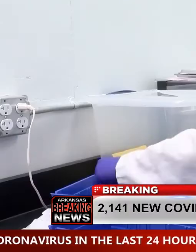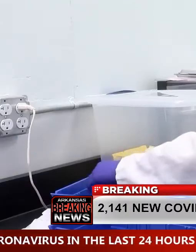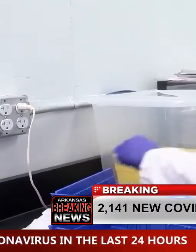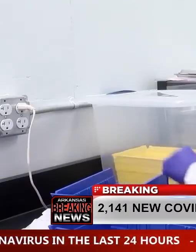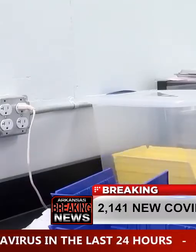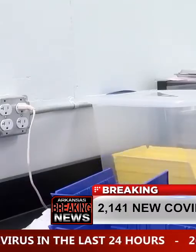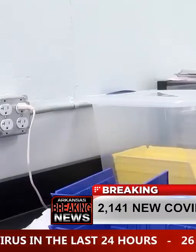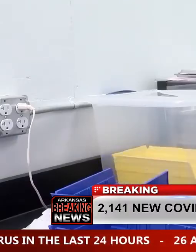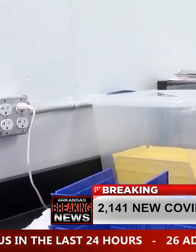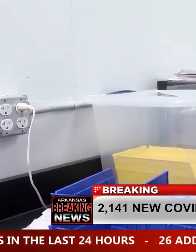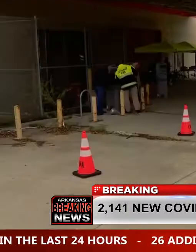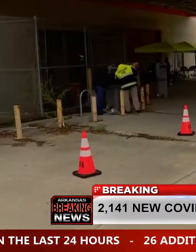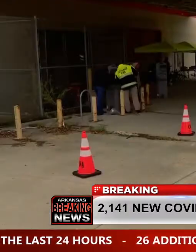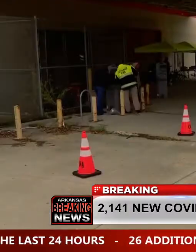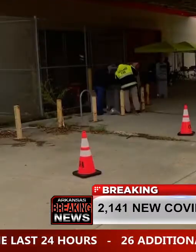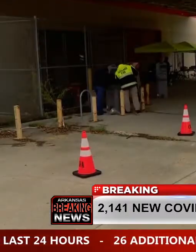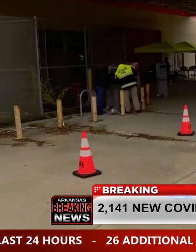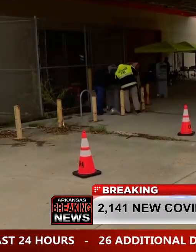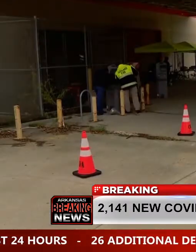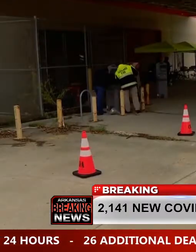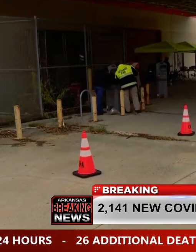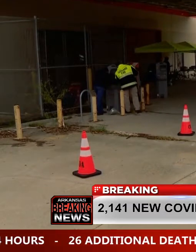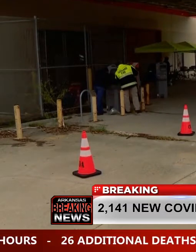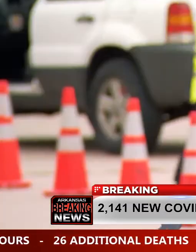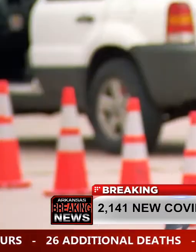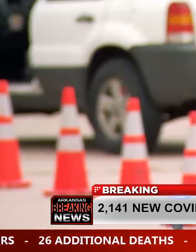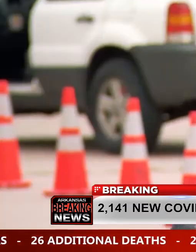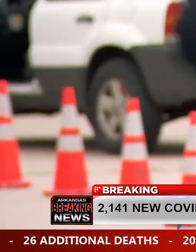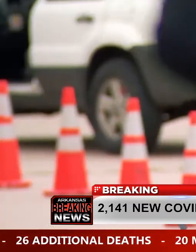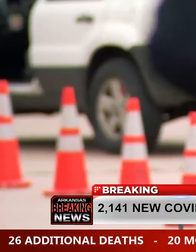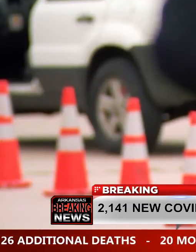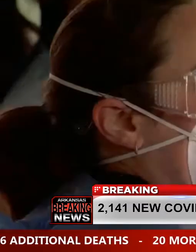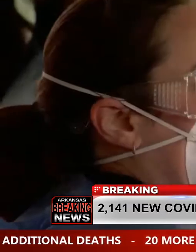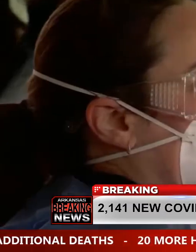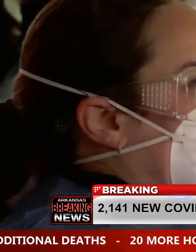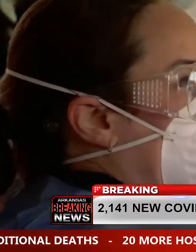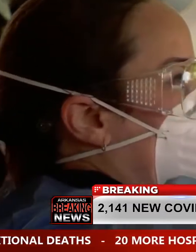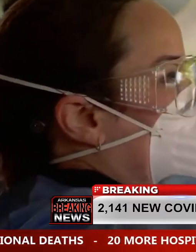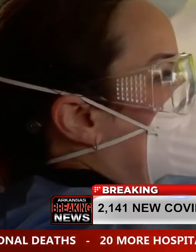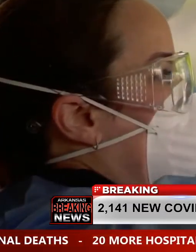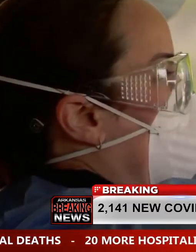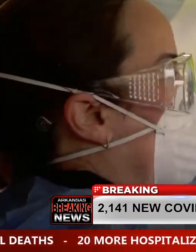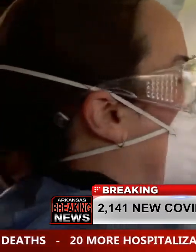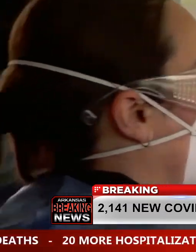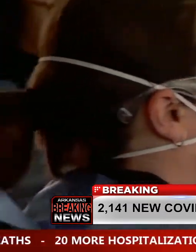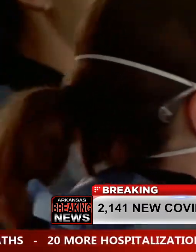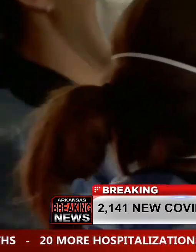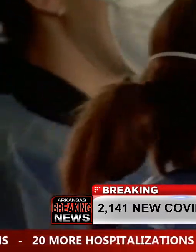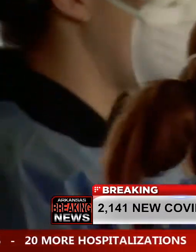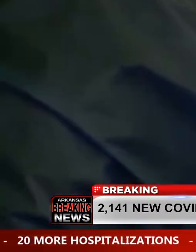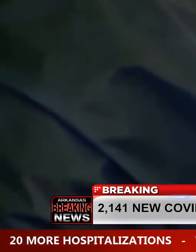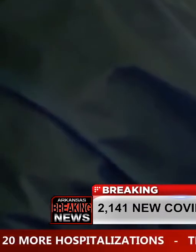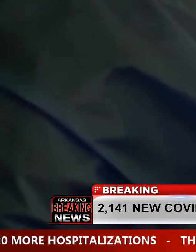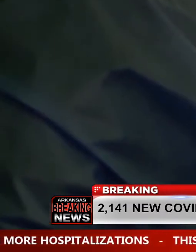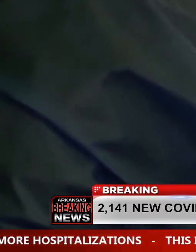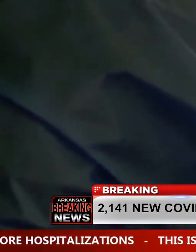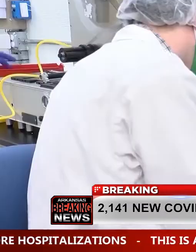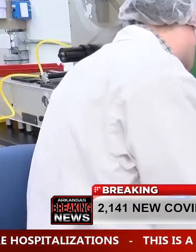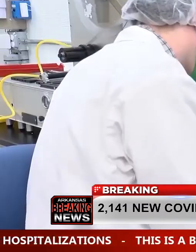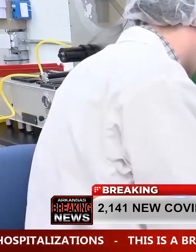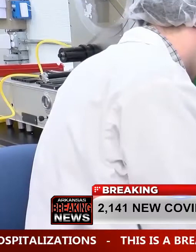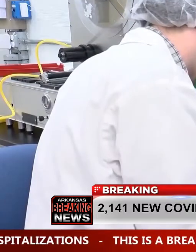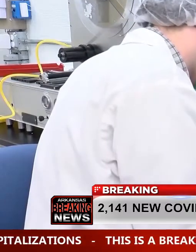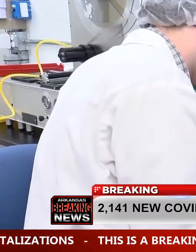Arkansans right now to cancel their holiday plans, saying that it is just too dangerous following those